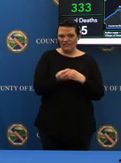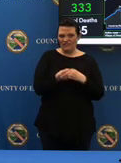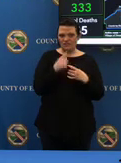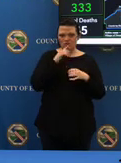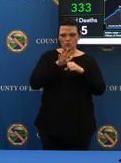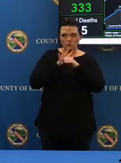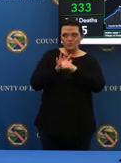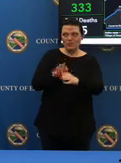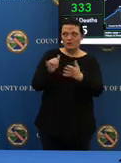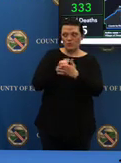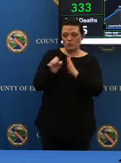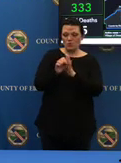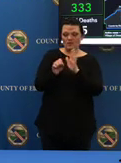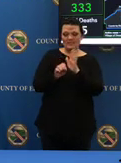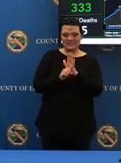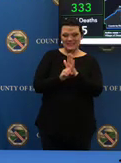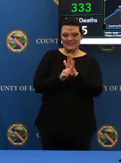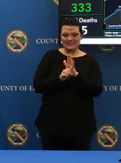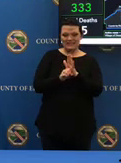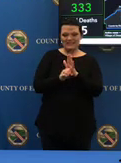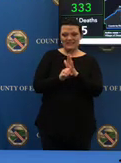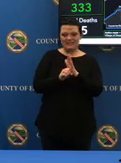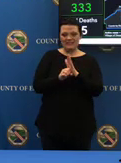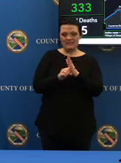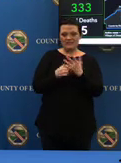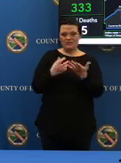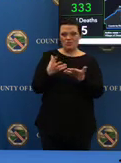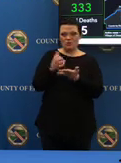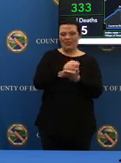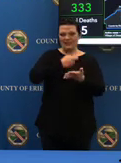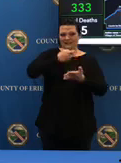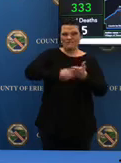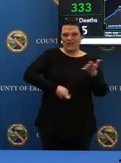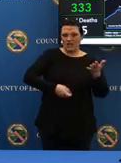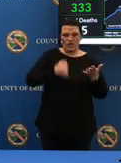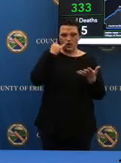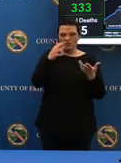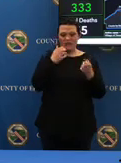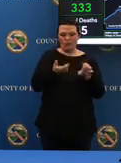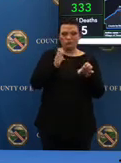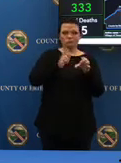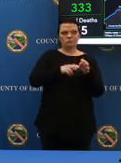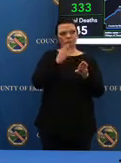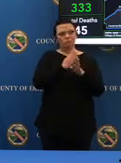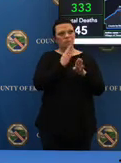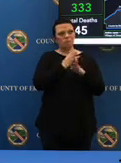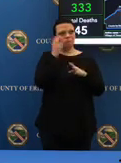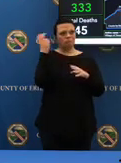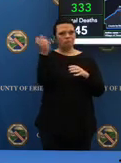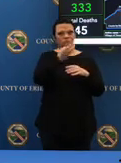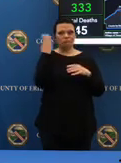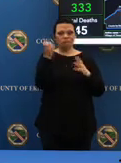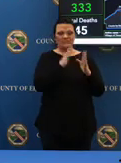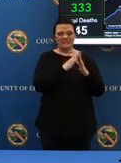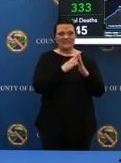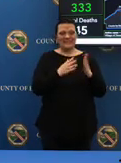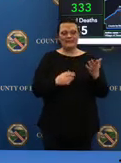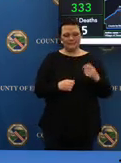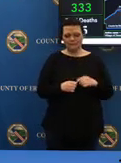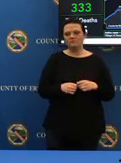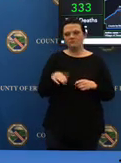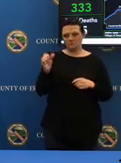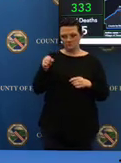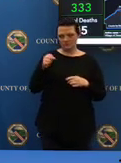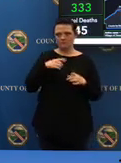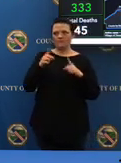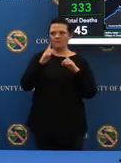New York State to try to have them collect a fare anytime they want to take a bus into the city or around the city? I did talk to